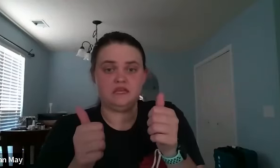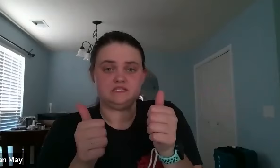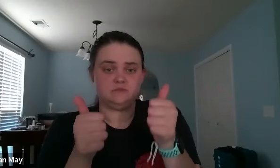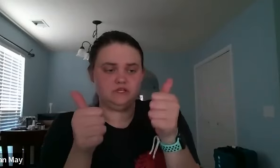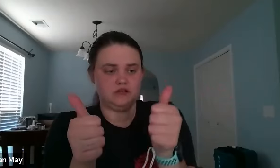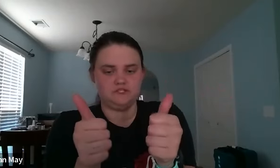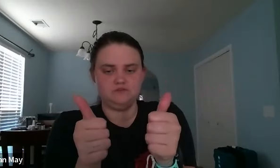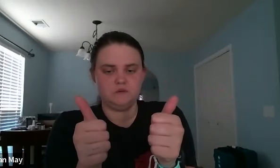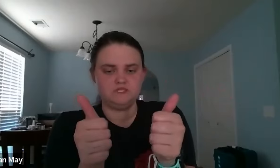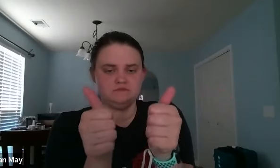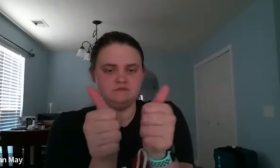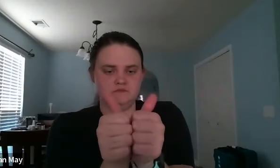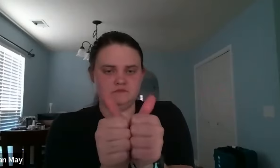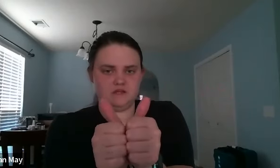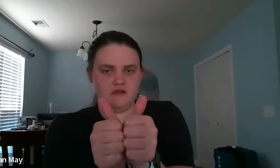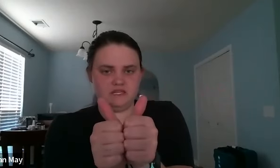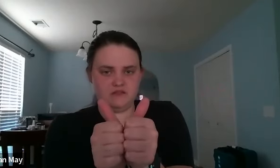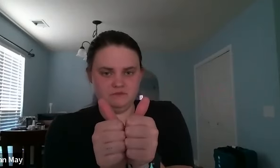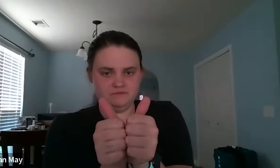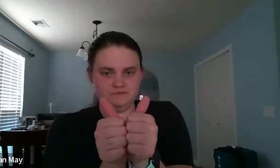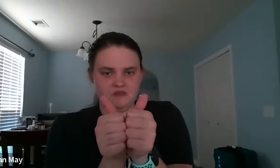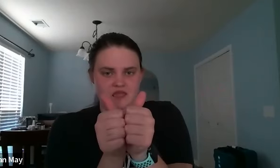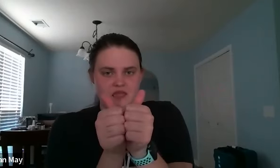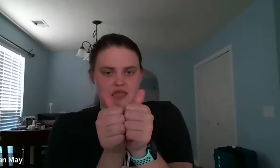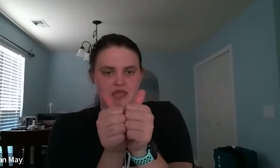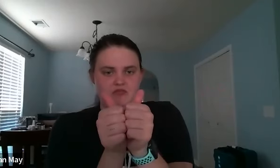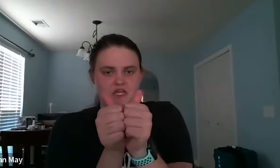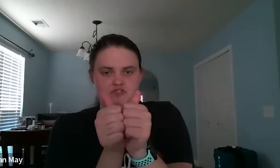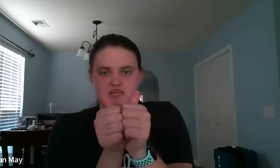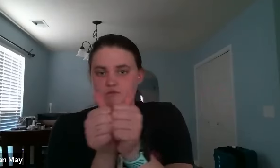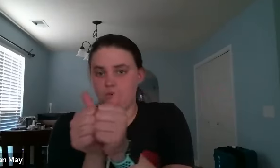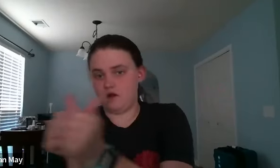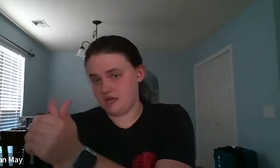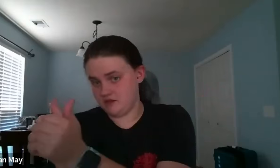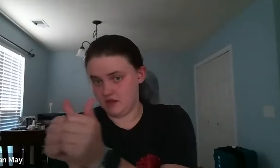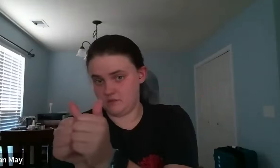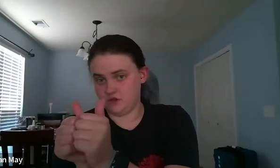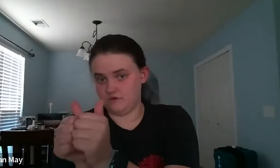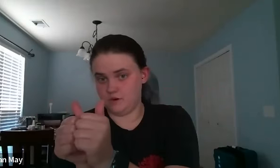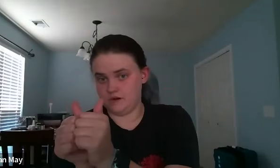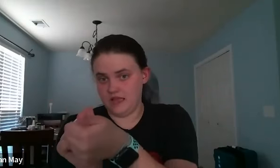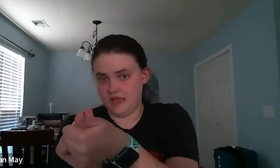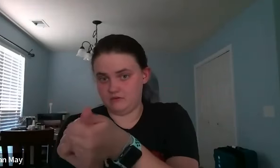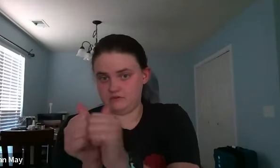is going to be, you're gonna have 2 thumbs, gonna have them together, and then you just have one thumb go forward. How.